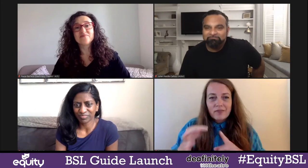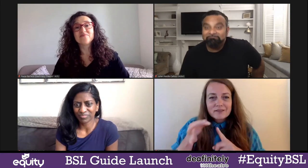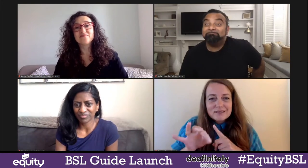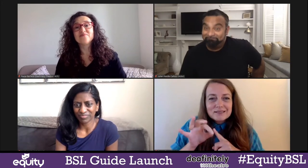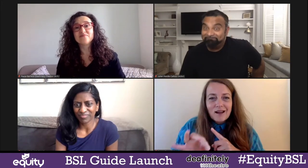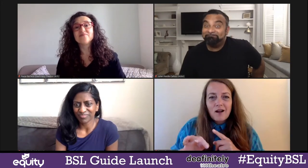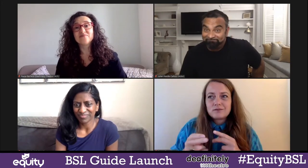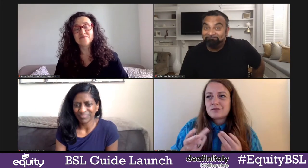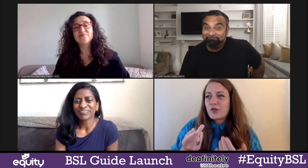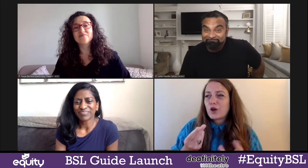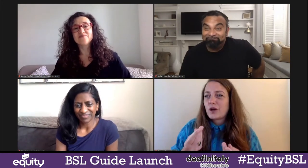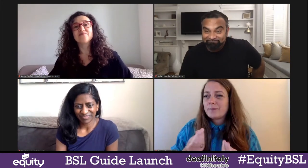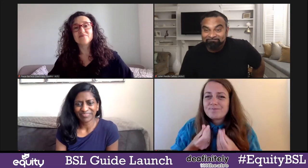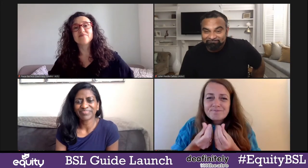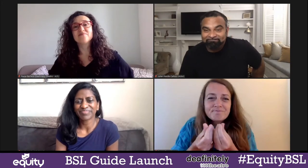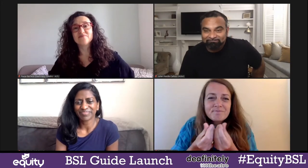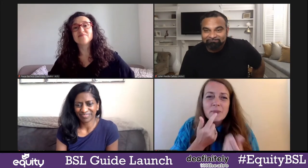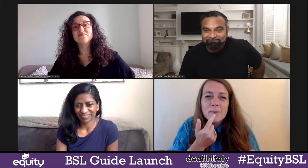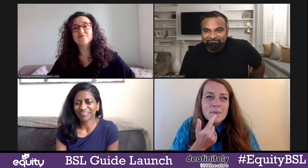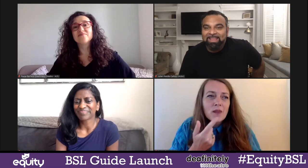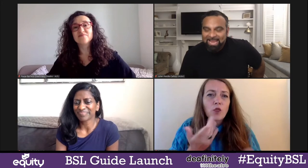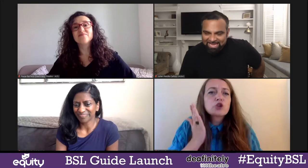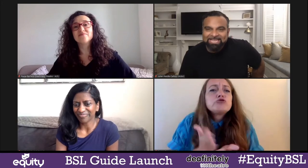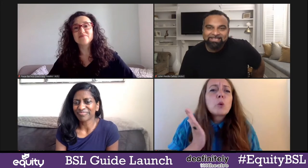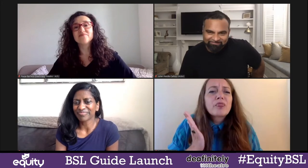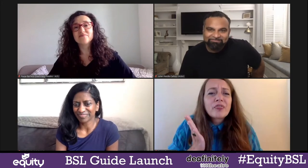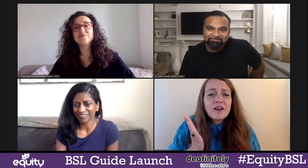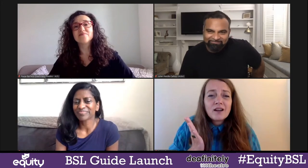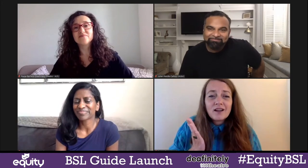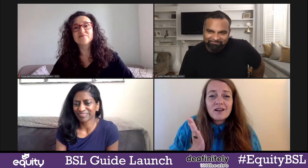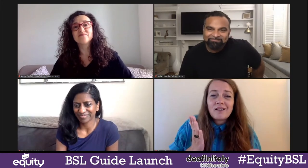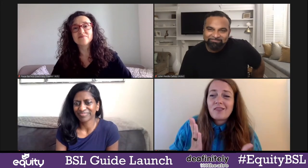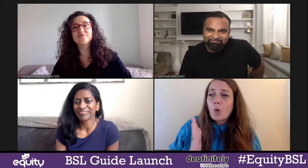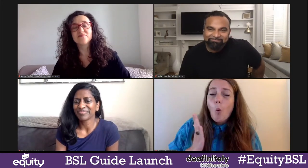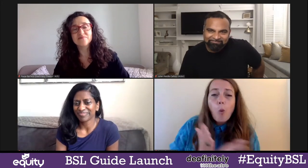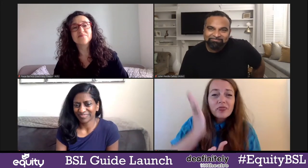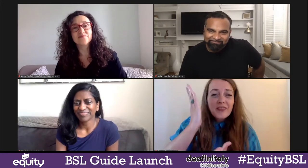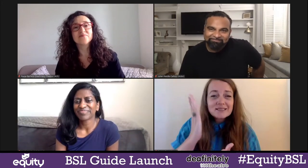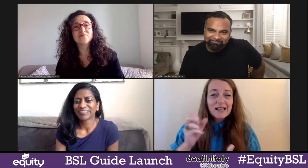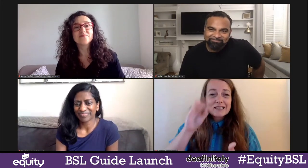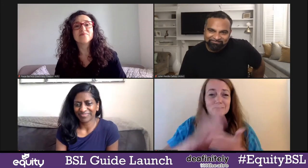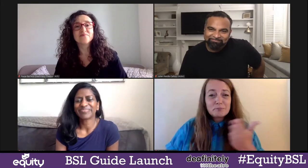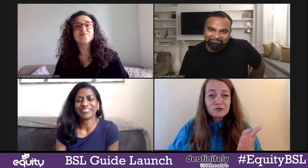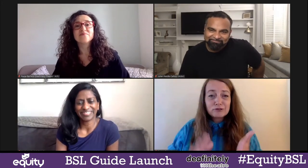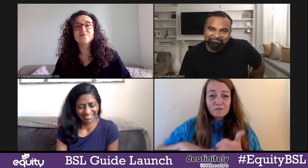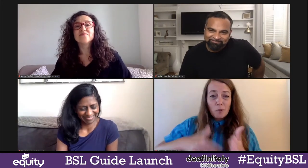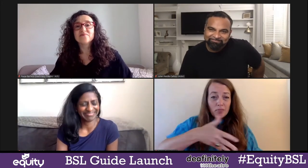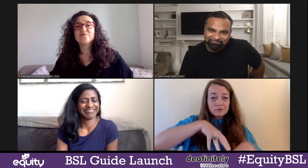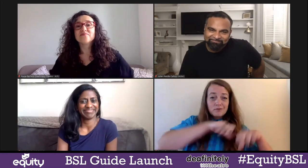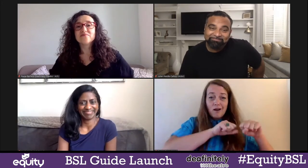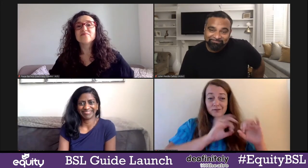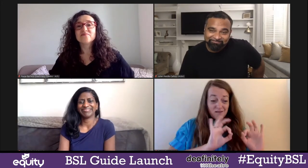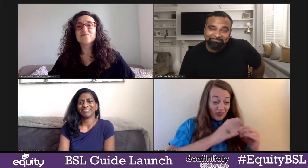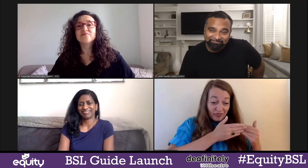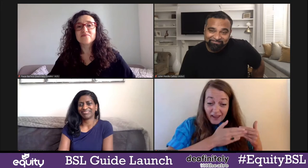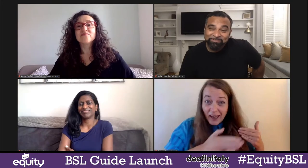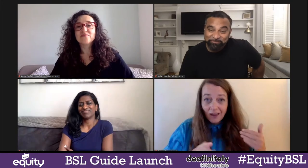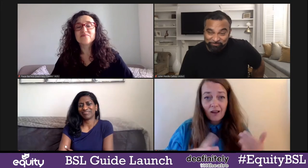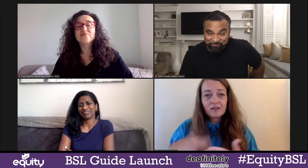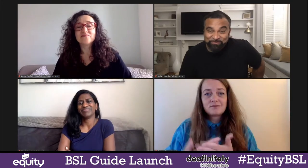You've lost all the detail, all the nuances, the truth, the authenticity, the authentic experience